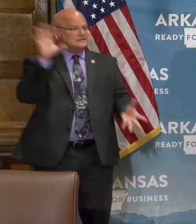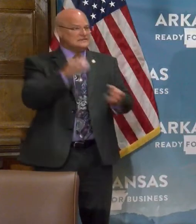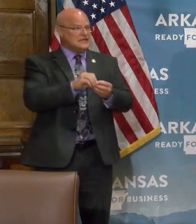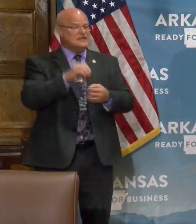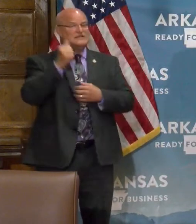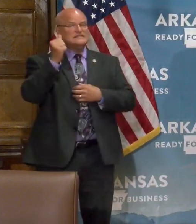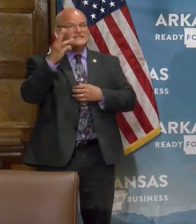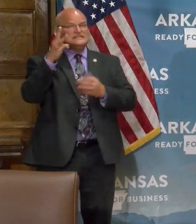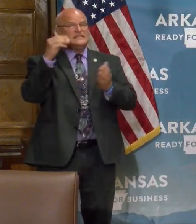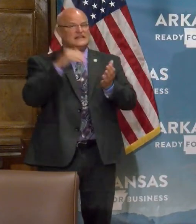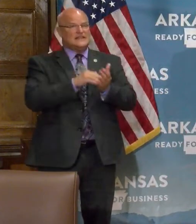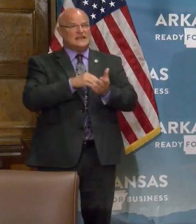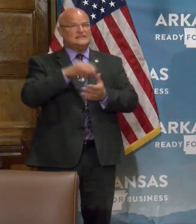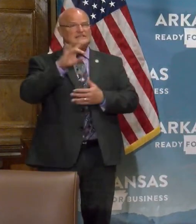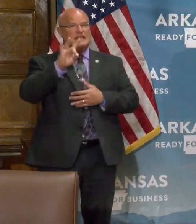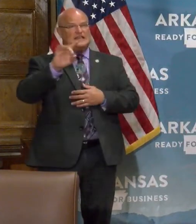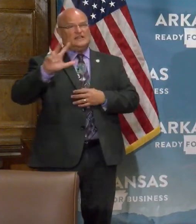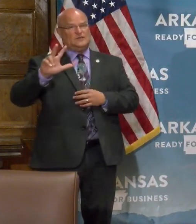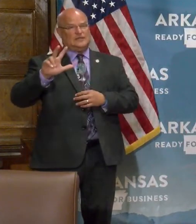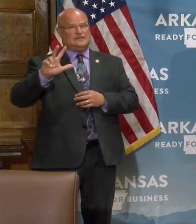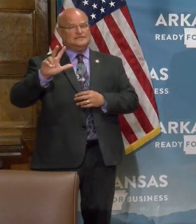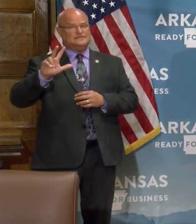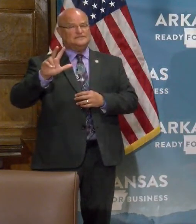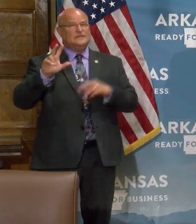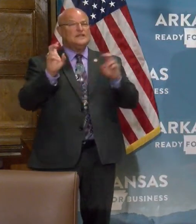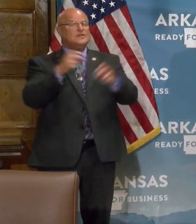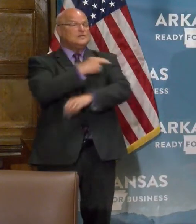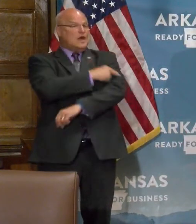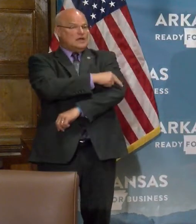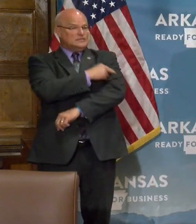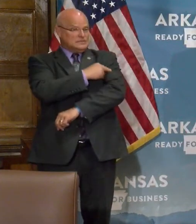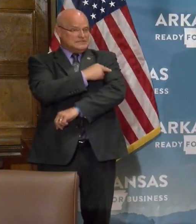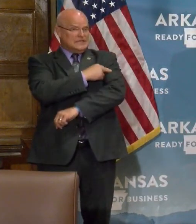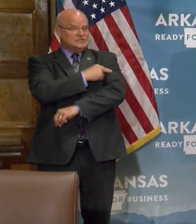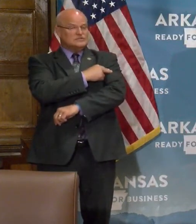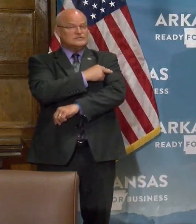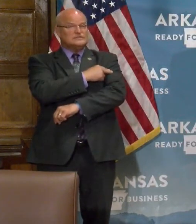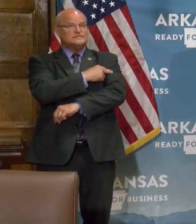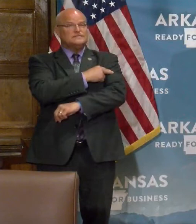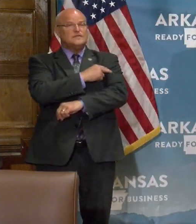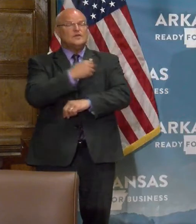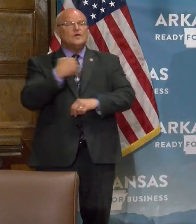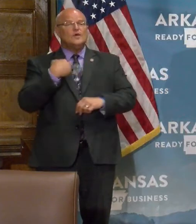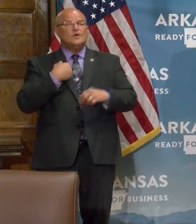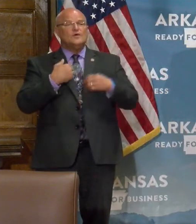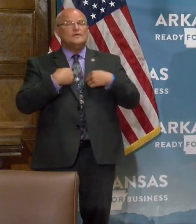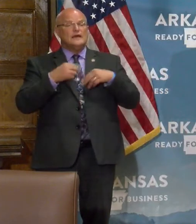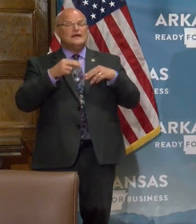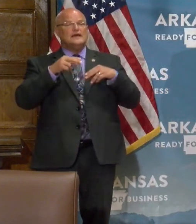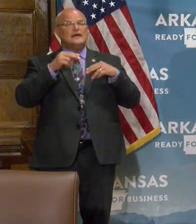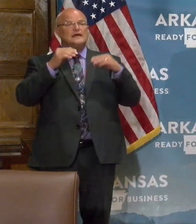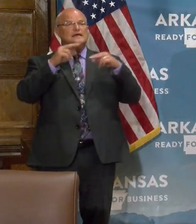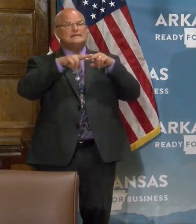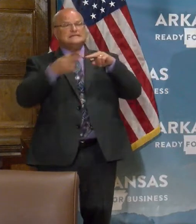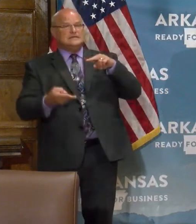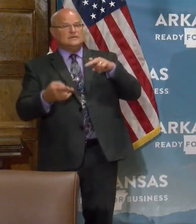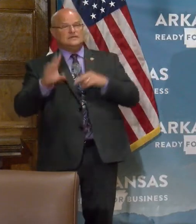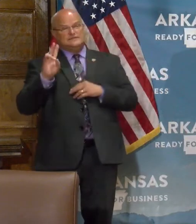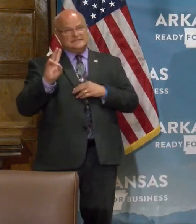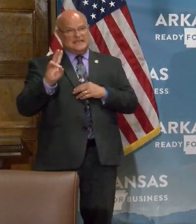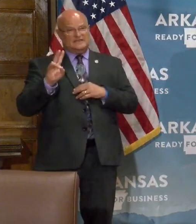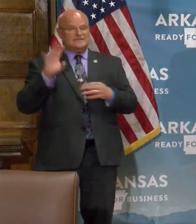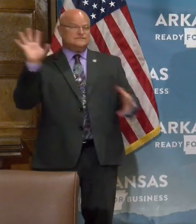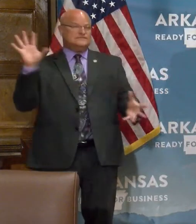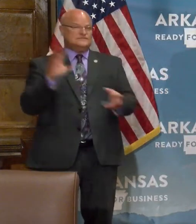to 16,083. In terms of hospitalizations, we've had a decrease of 7.